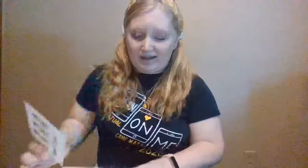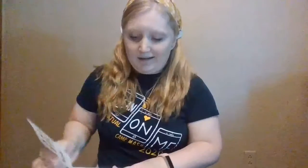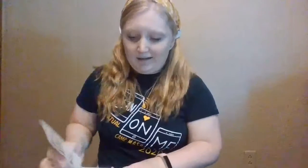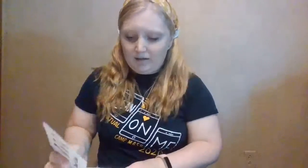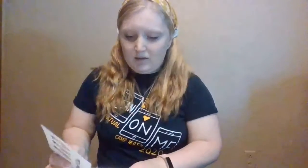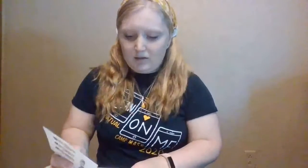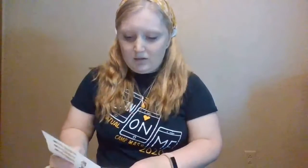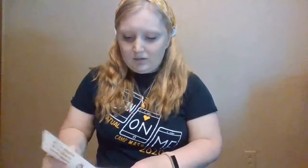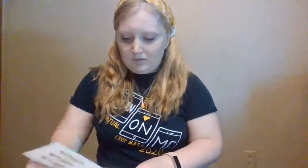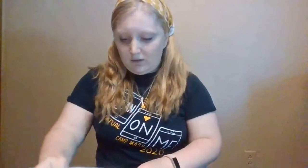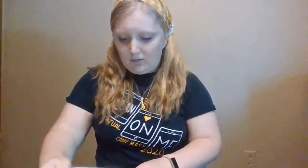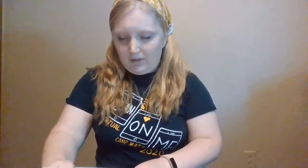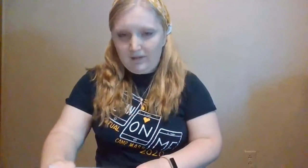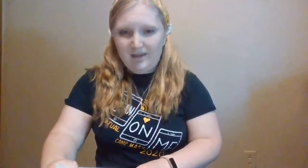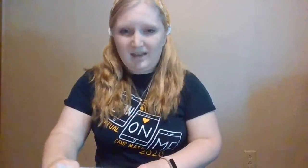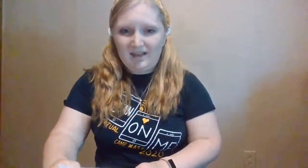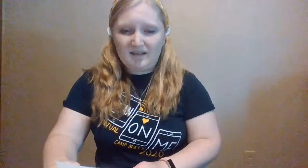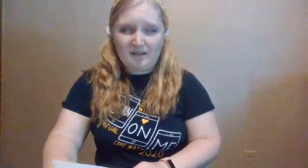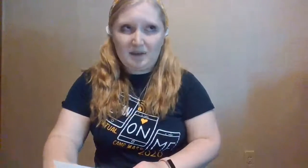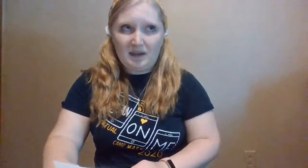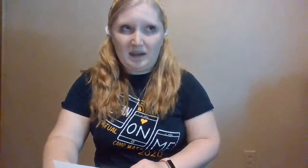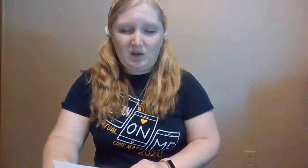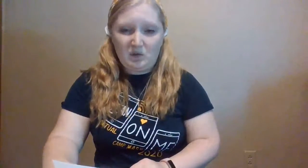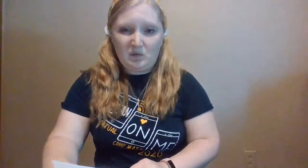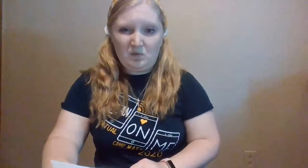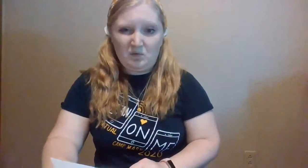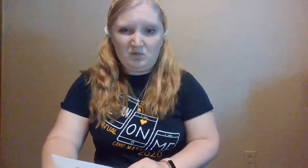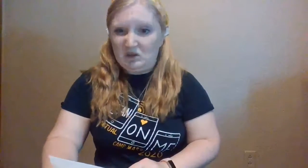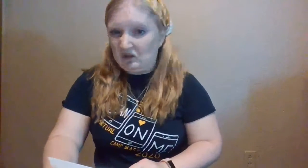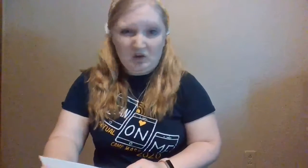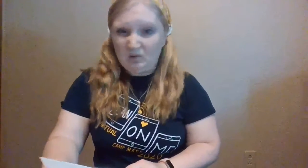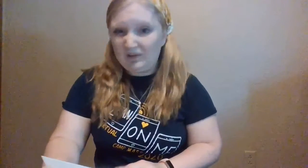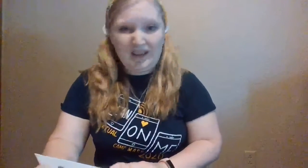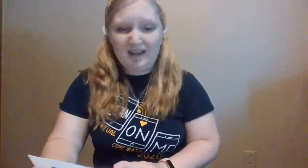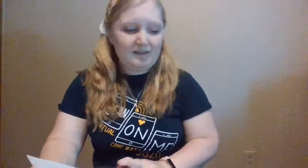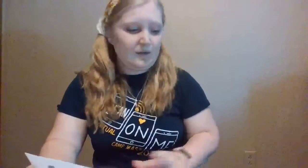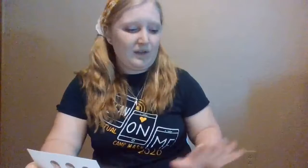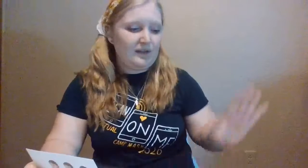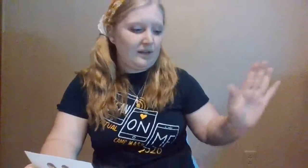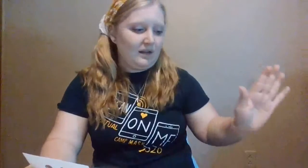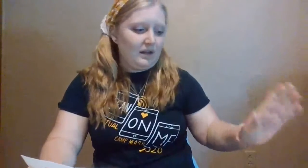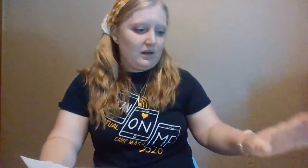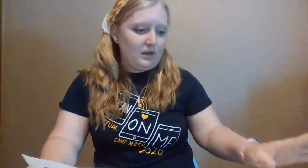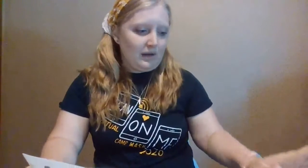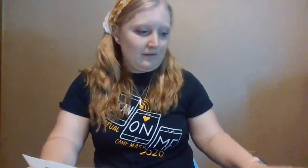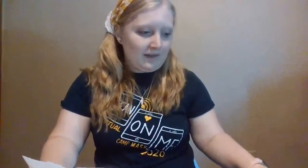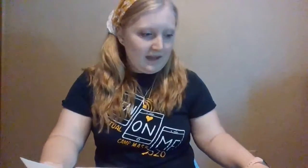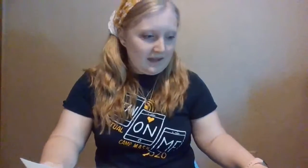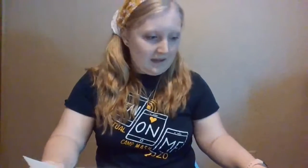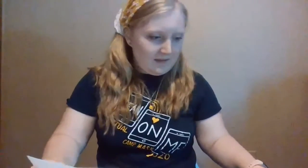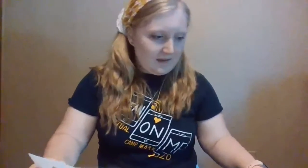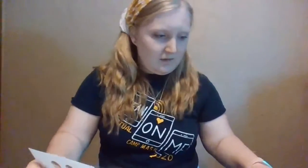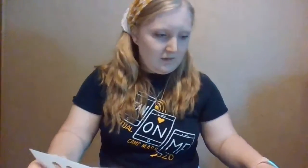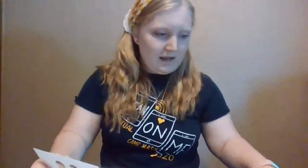like. So maybe this is something that you don't like. So that you have like, and then you can